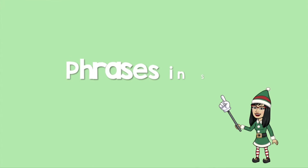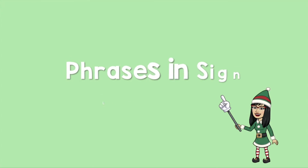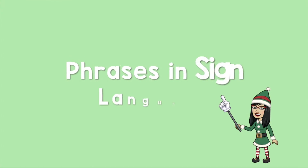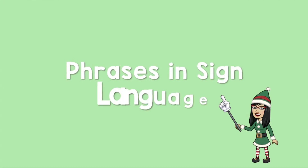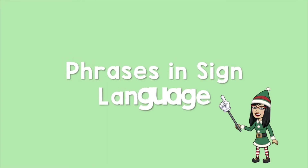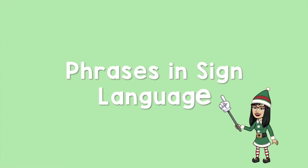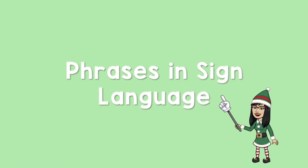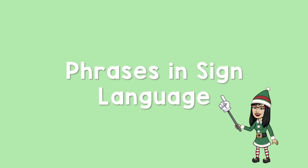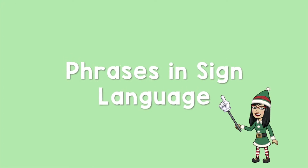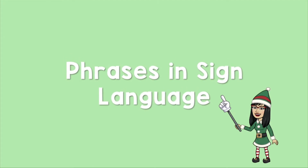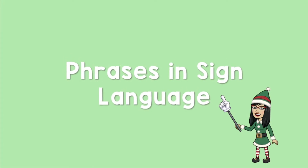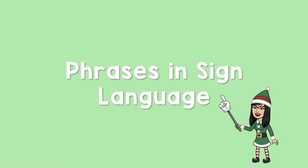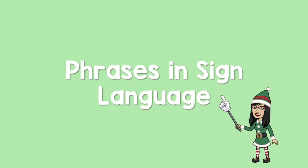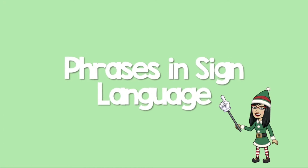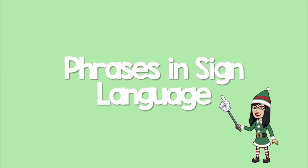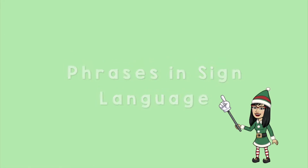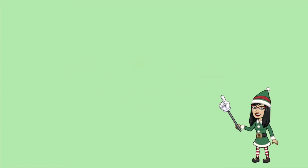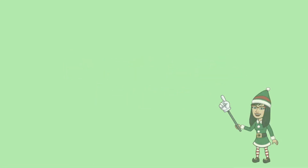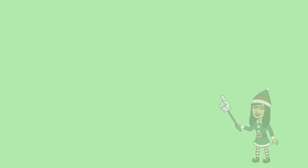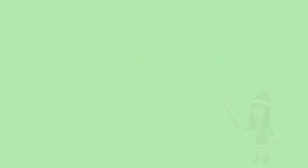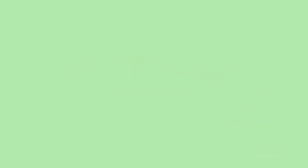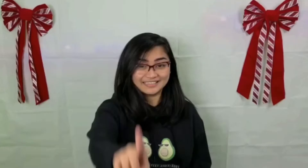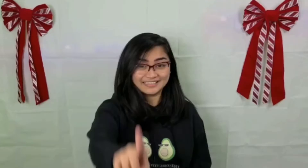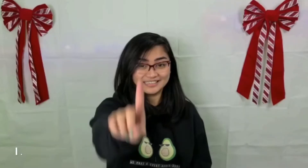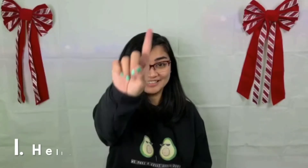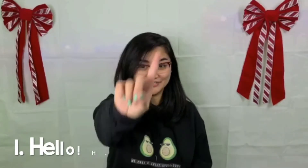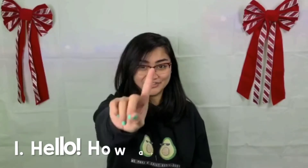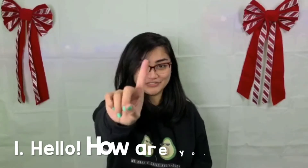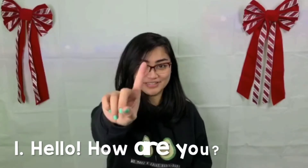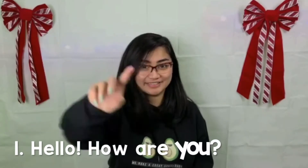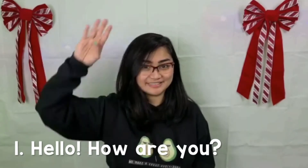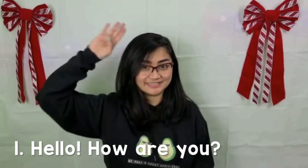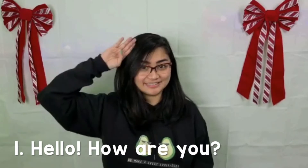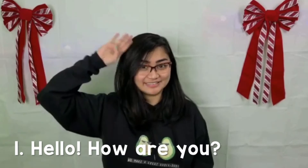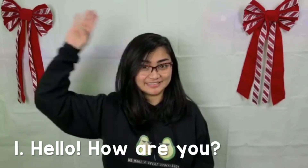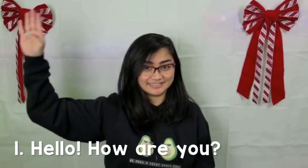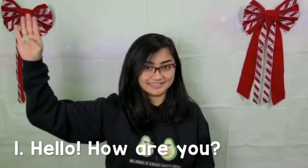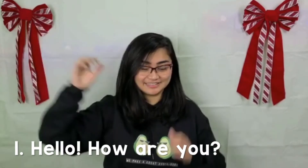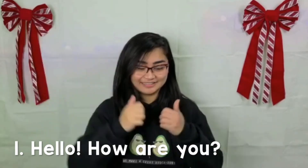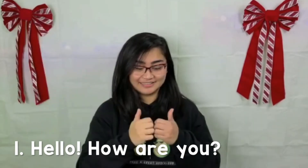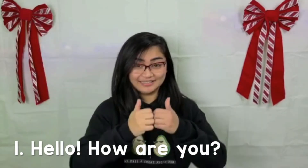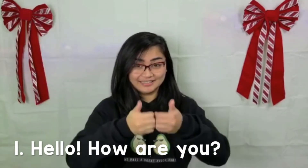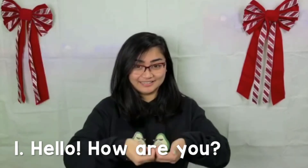some phrases in sign language with Ms. Cruz. So the first one is, hello, how are